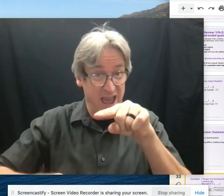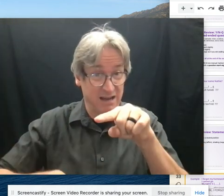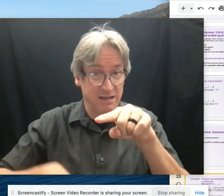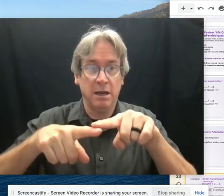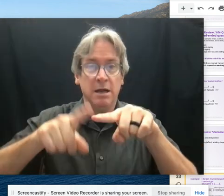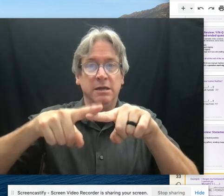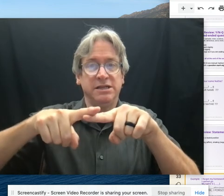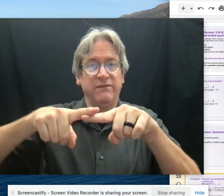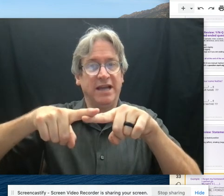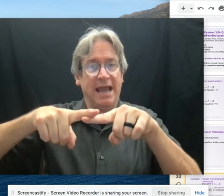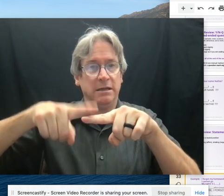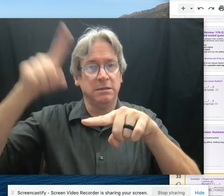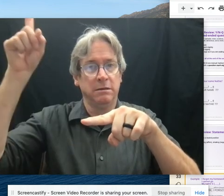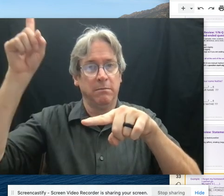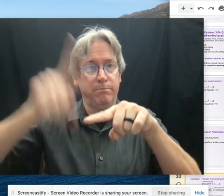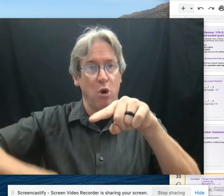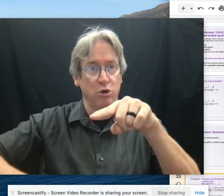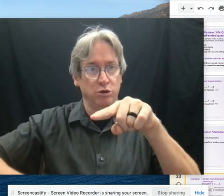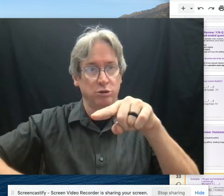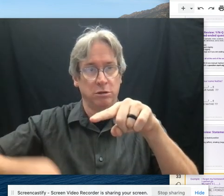I can't. Sign for can't.